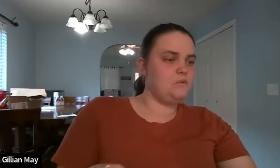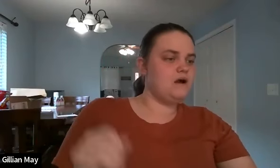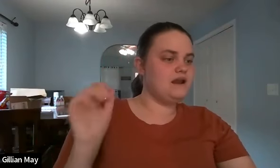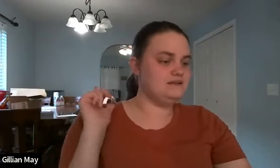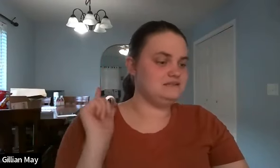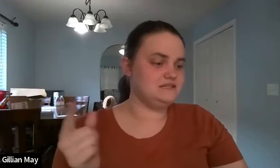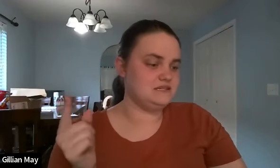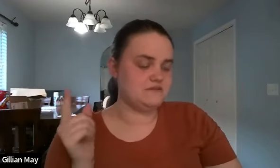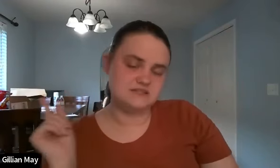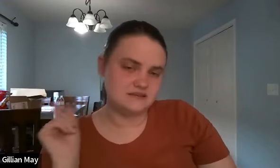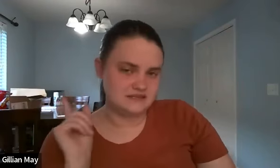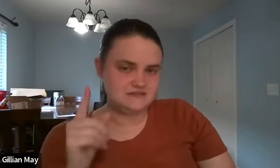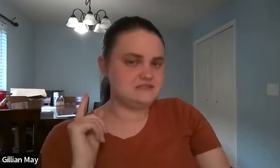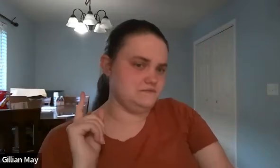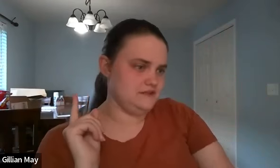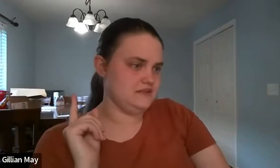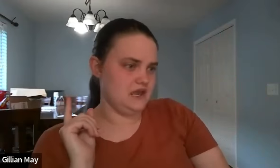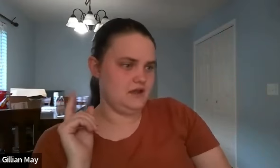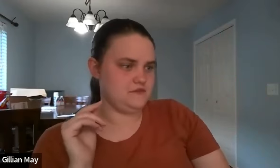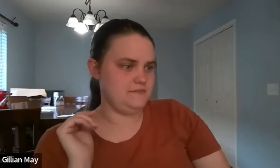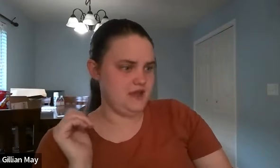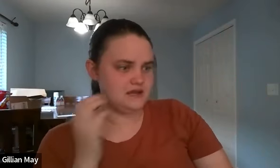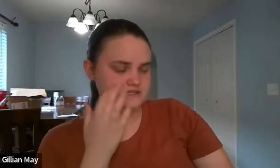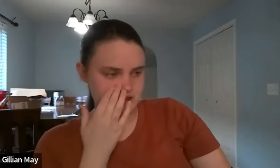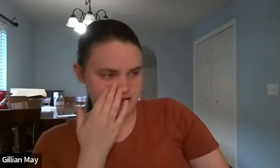what I did this differently than I have in the past.